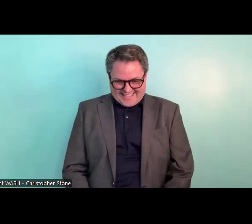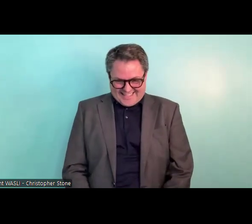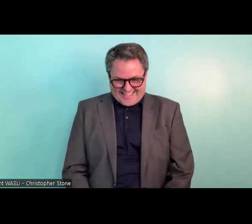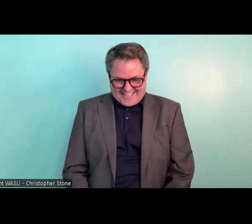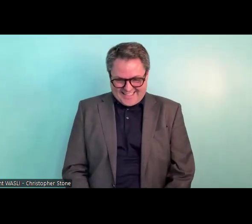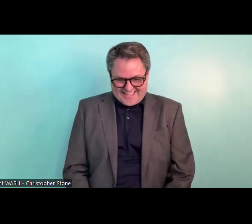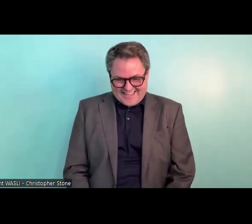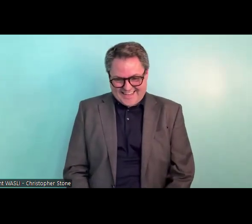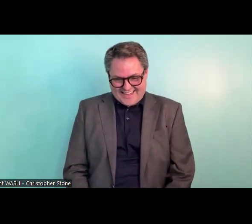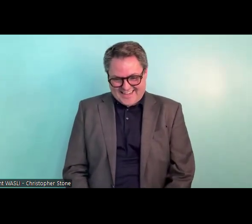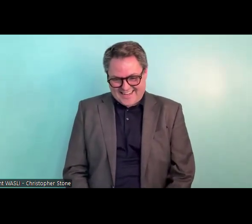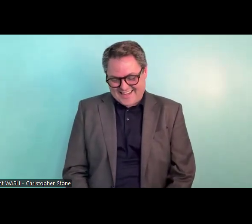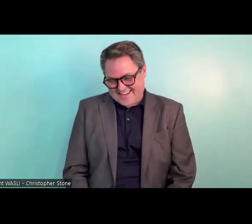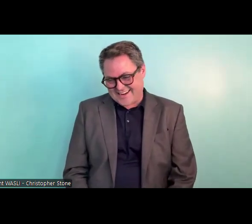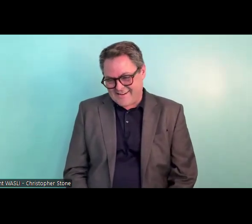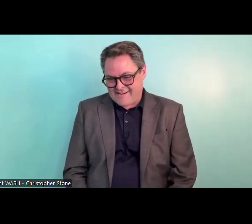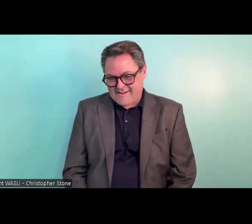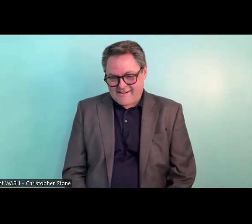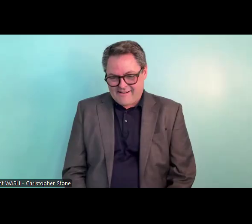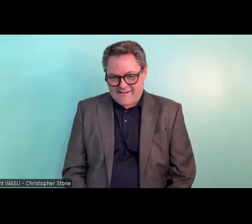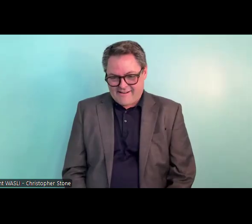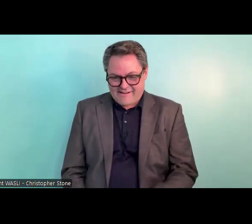their participation thus far.